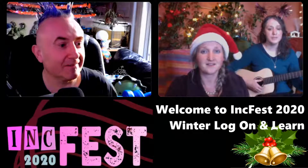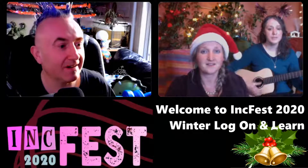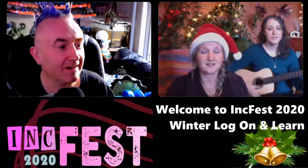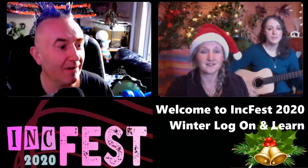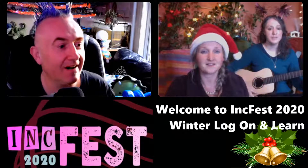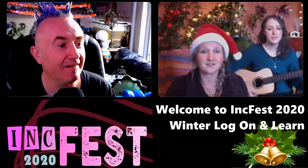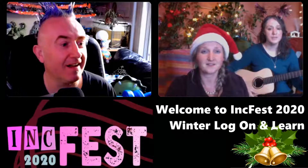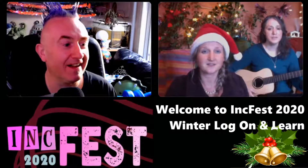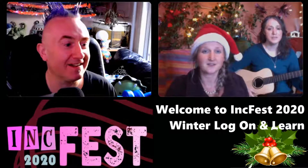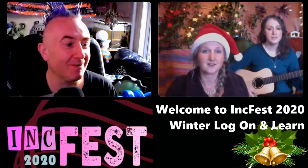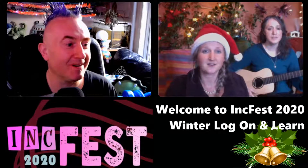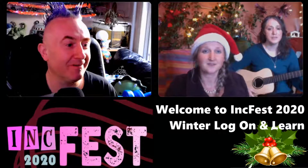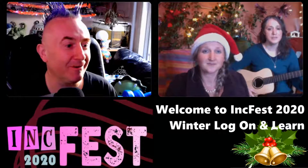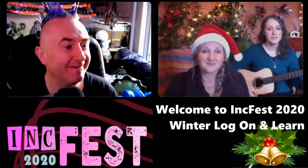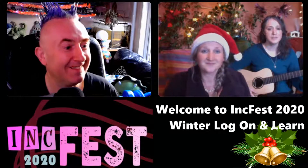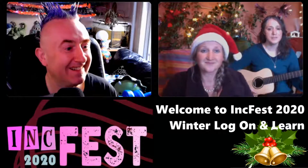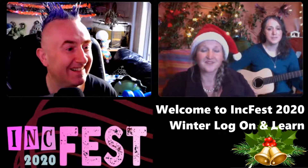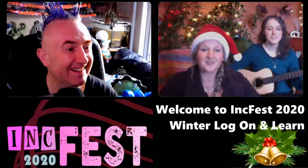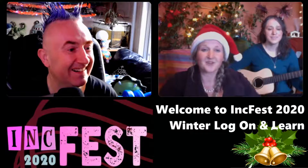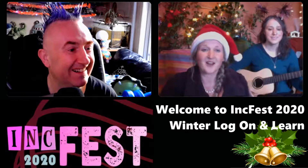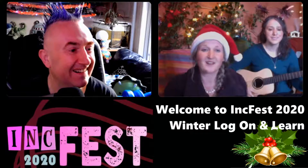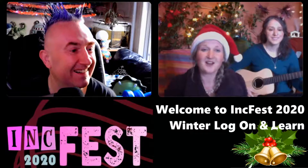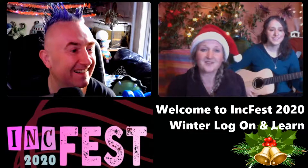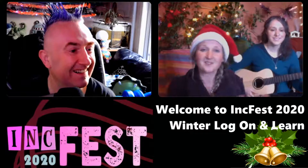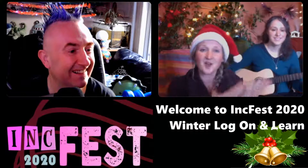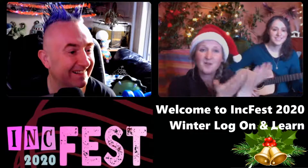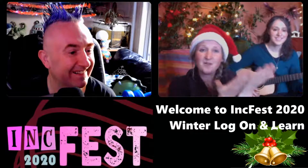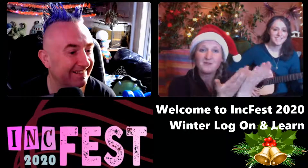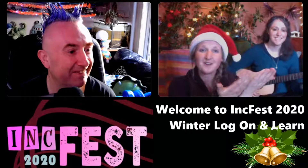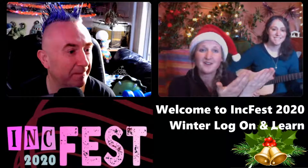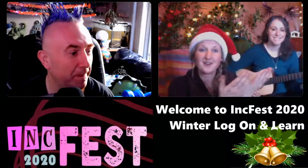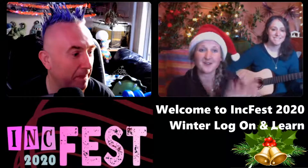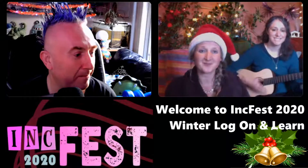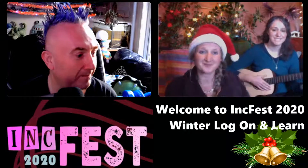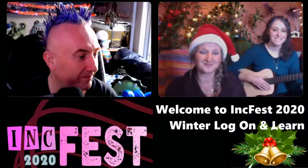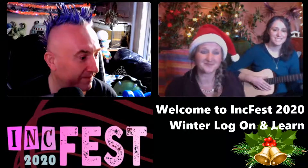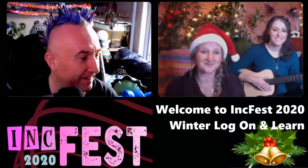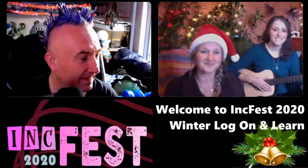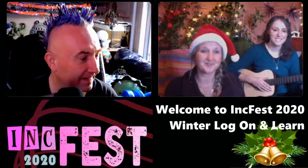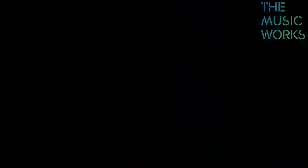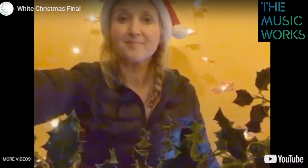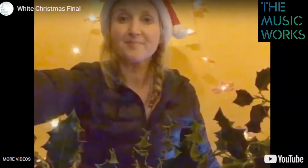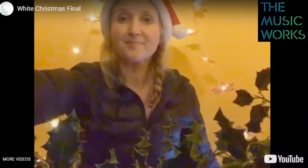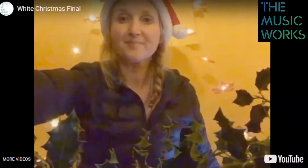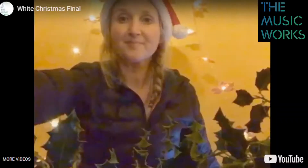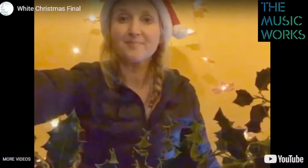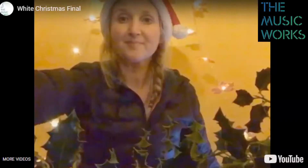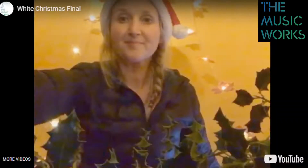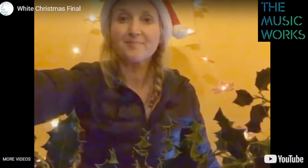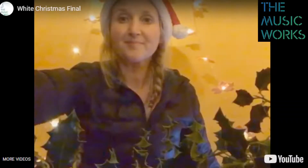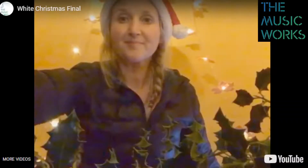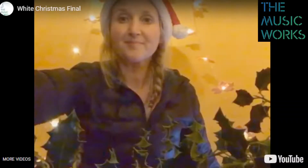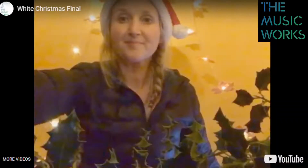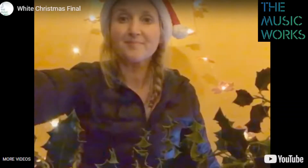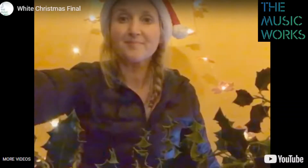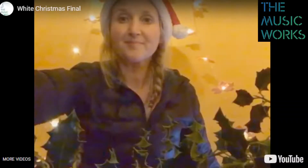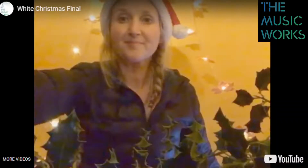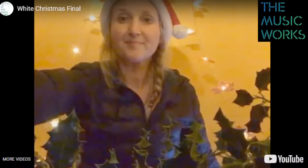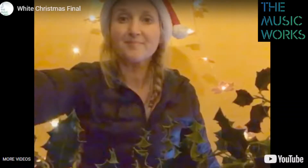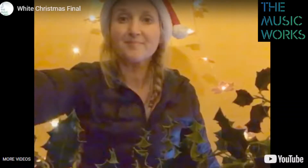white. Oh, I love that. That's wonderful. Right, let's go with the video. You'll hear Misha on there with her violin. Listen